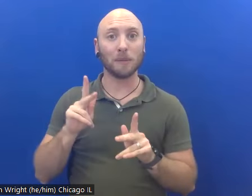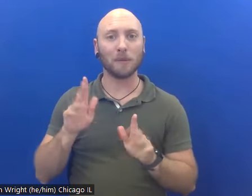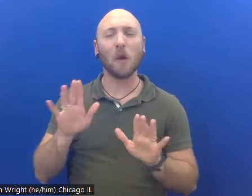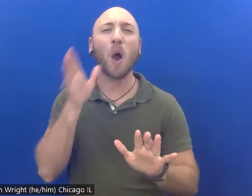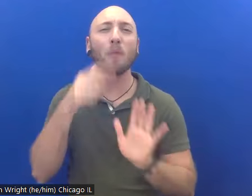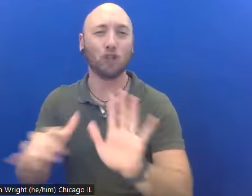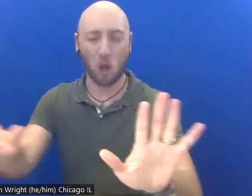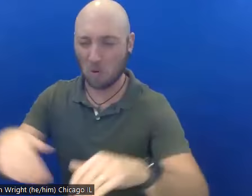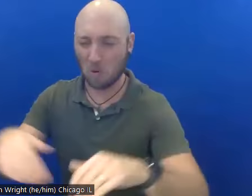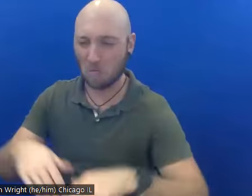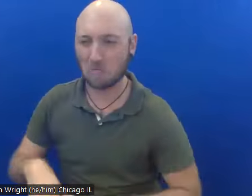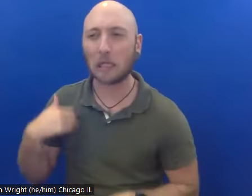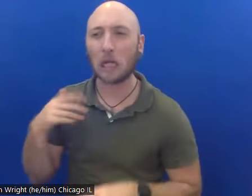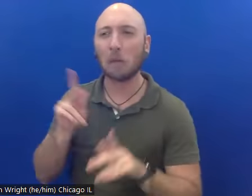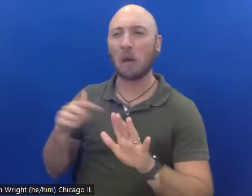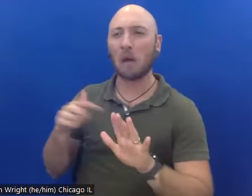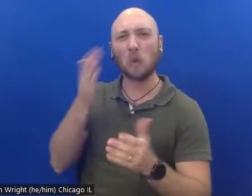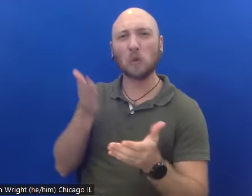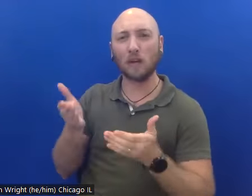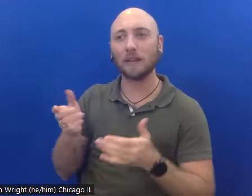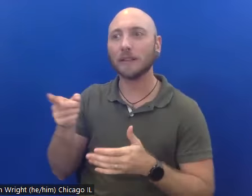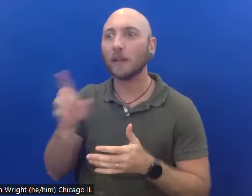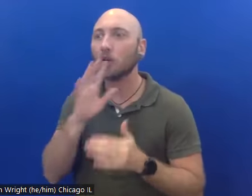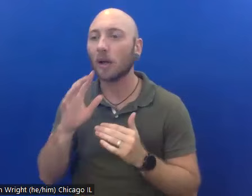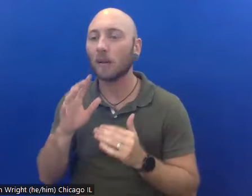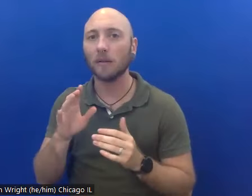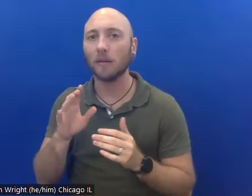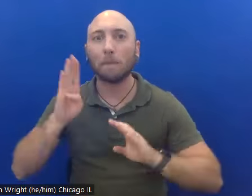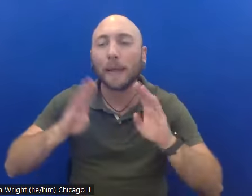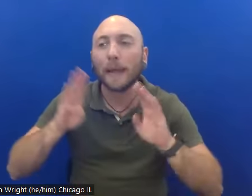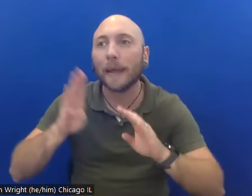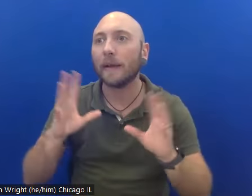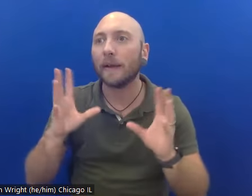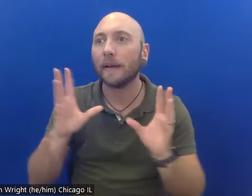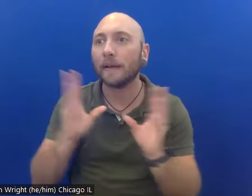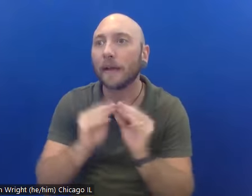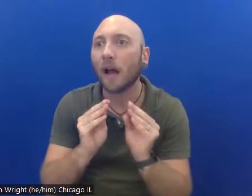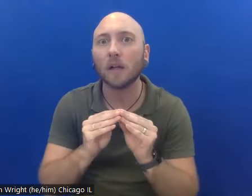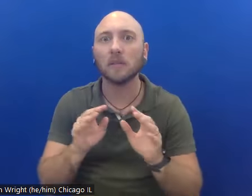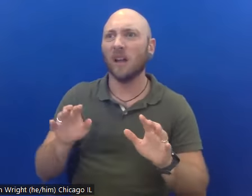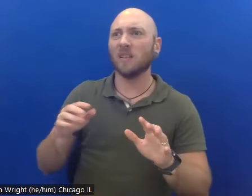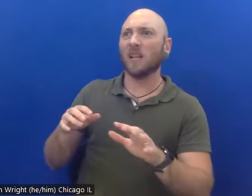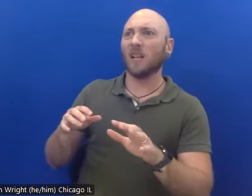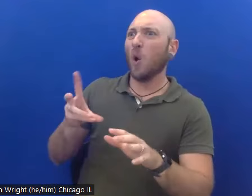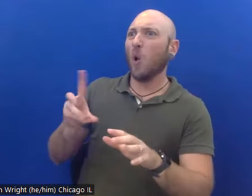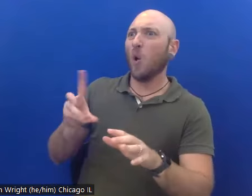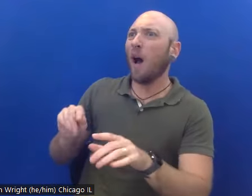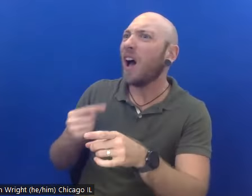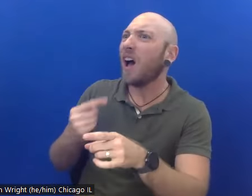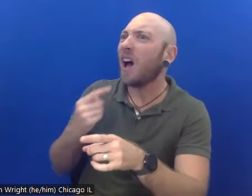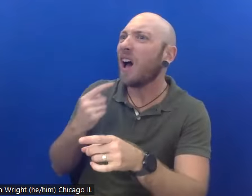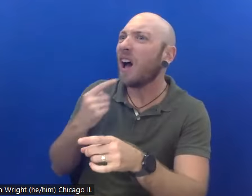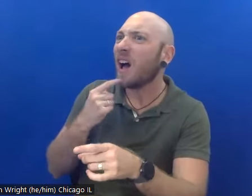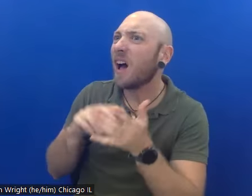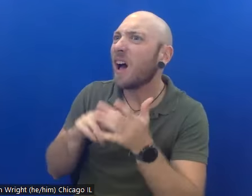And they start talking about bid committees and host committees and conferences and rotating. And I'm like, holy crap, I have no idea what they're talking about. This is new.